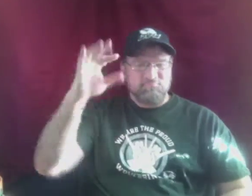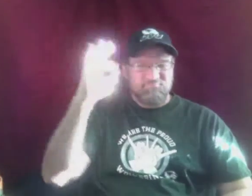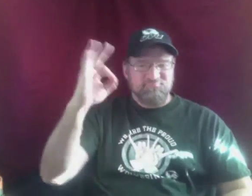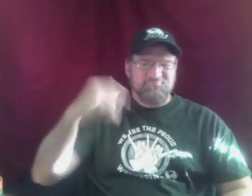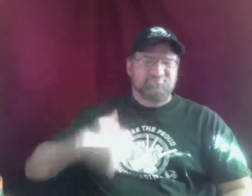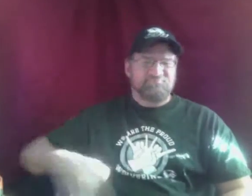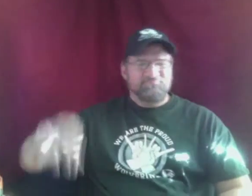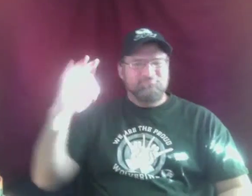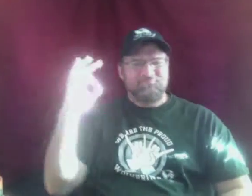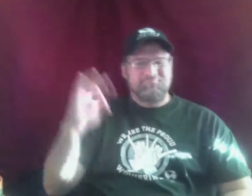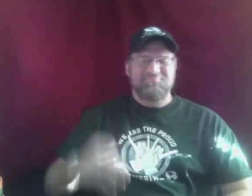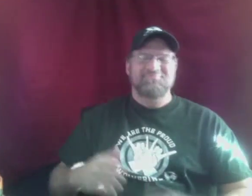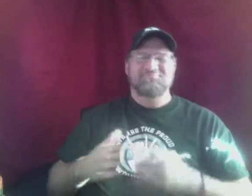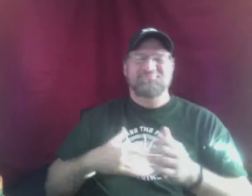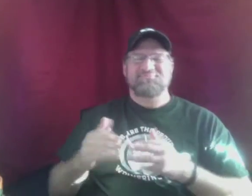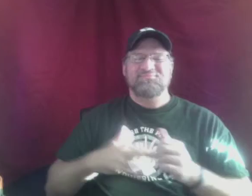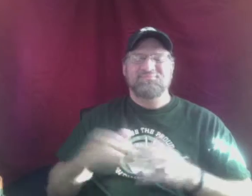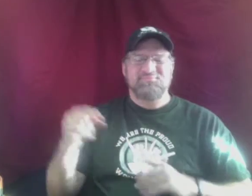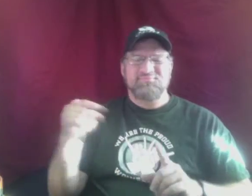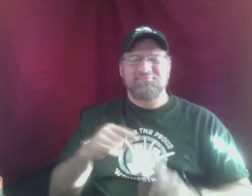I don't think so, Bess. Teddy bear topiary?